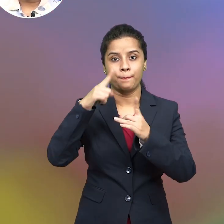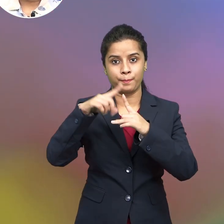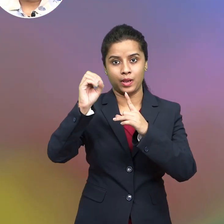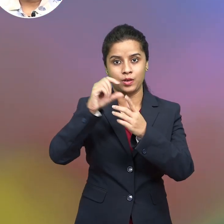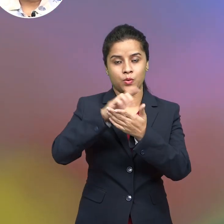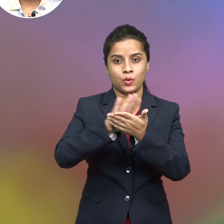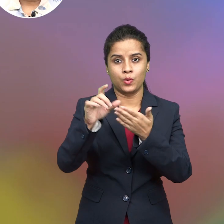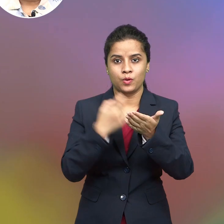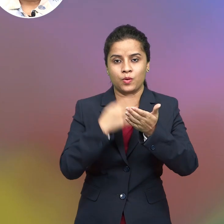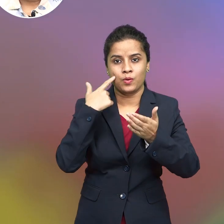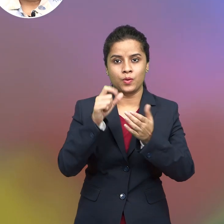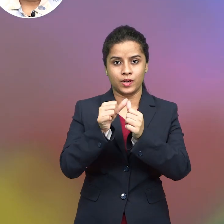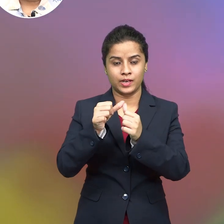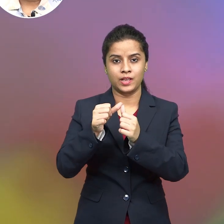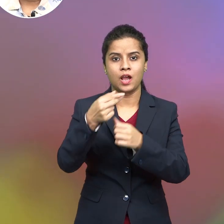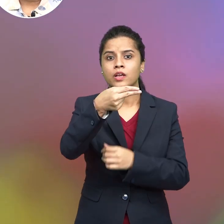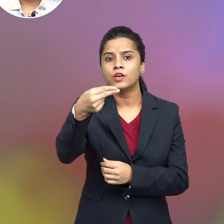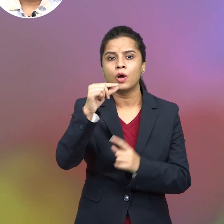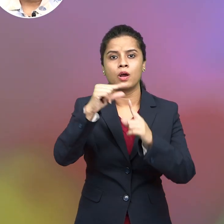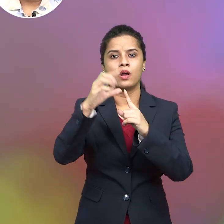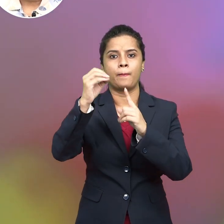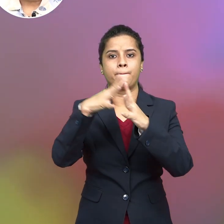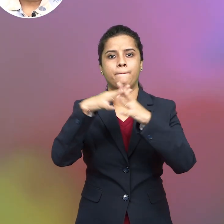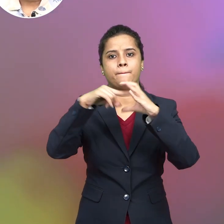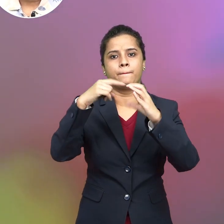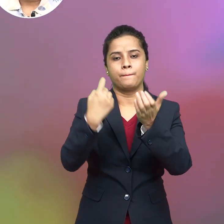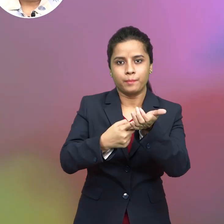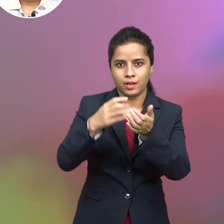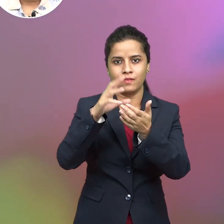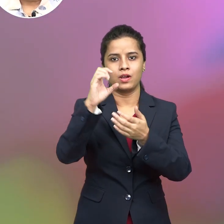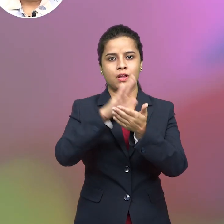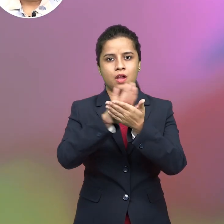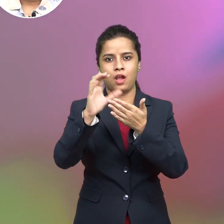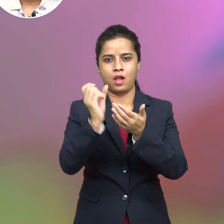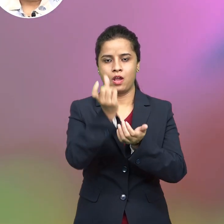mitochondria are called powerhouses of the cell.